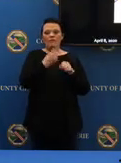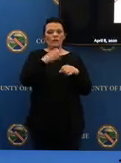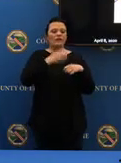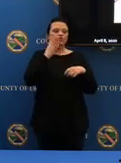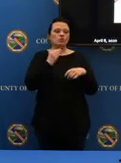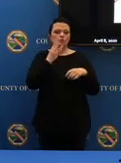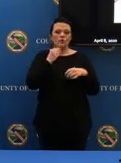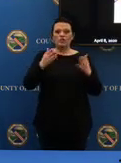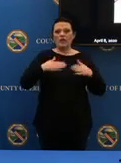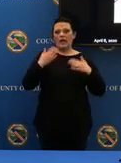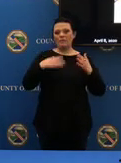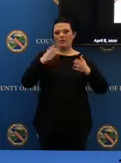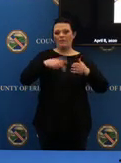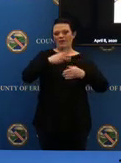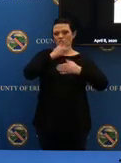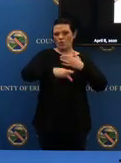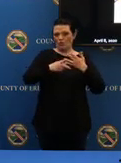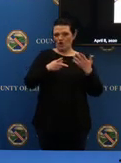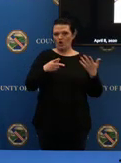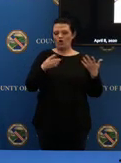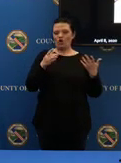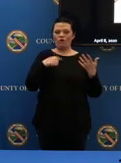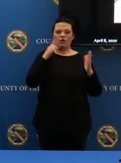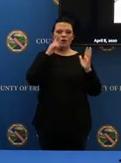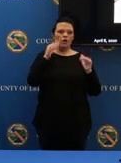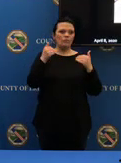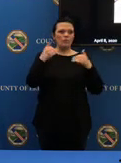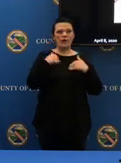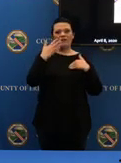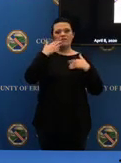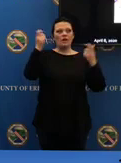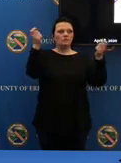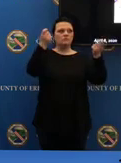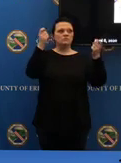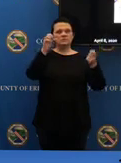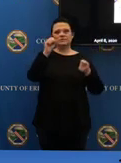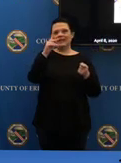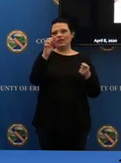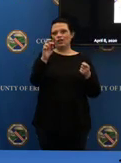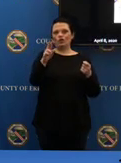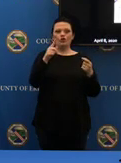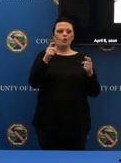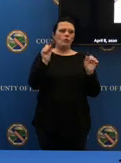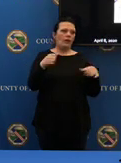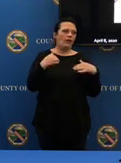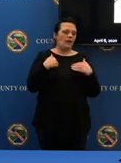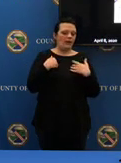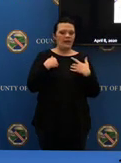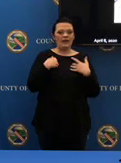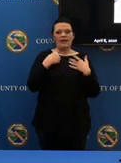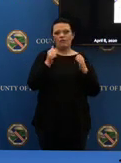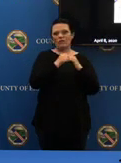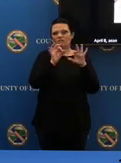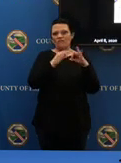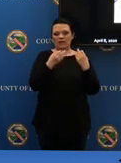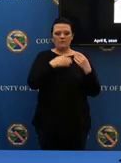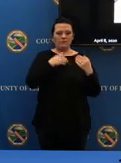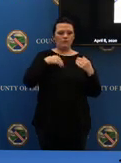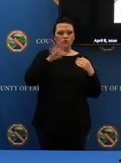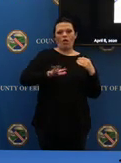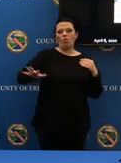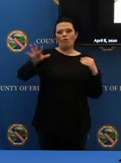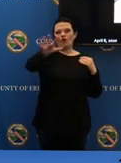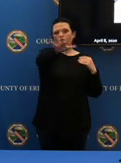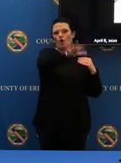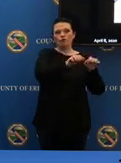happy Passover. I hope you have the best Seder you can have possible with family members that we know are spread out, and you're doing it through Zoom